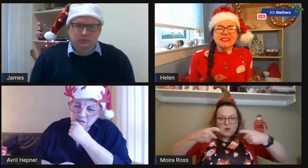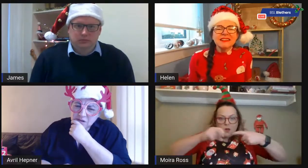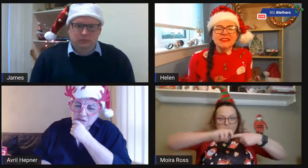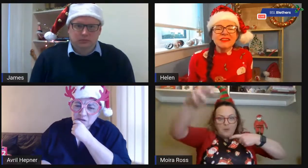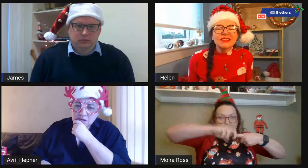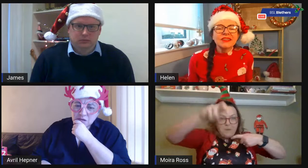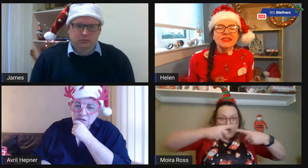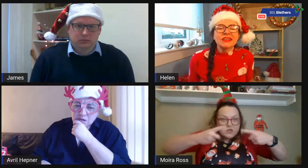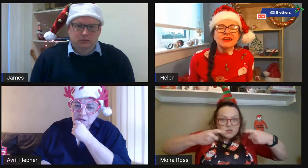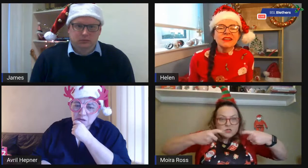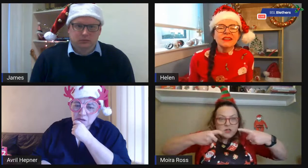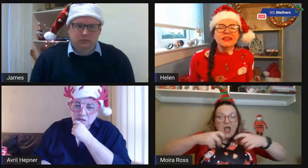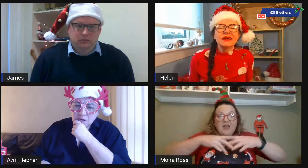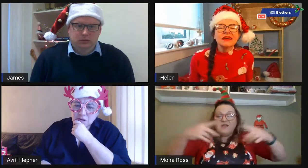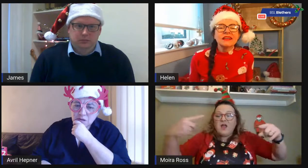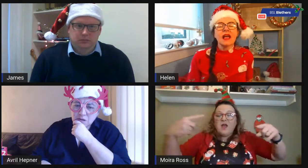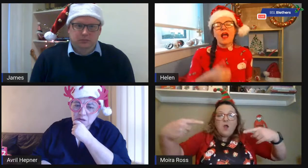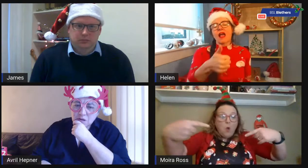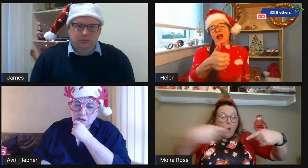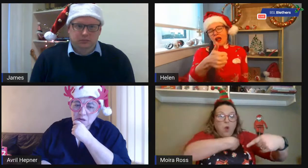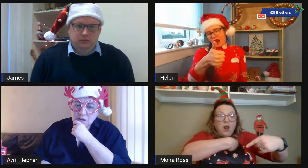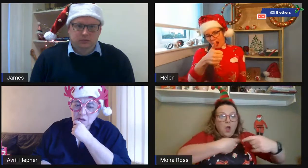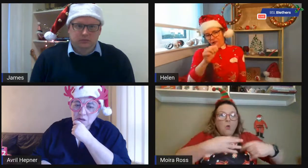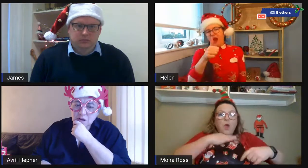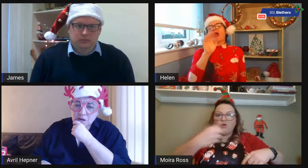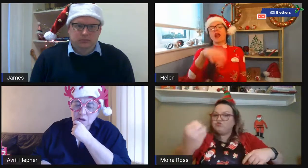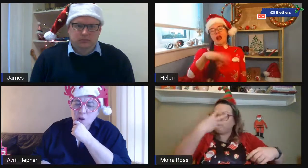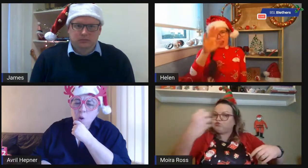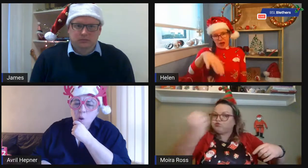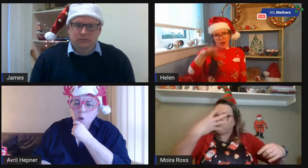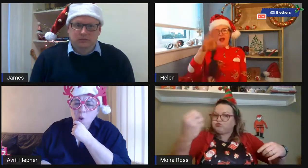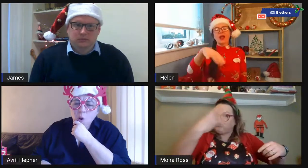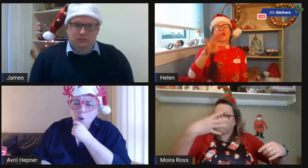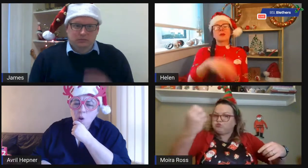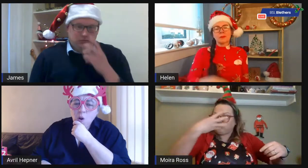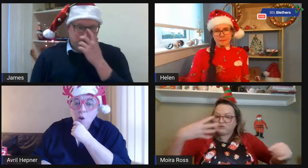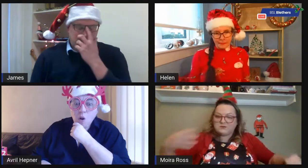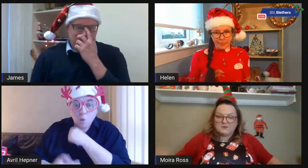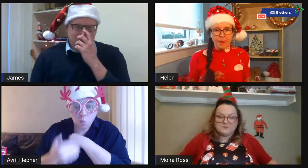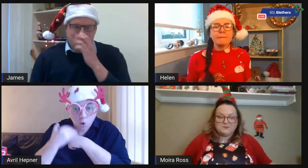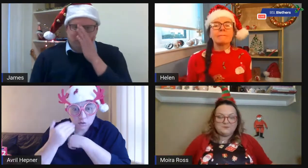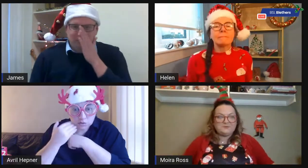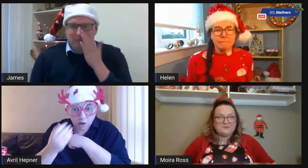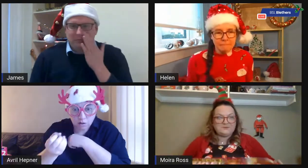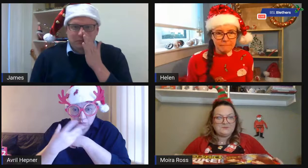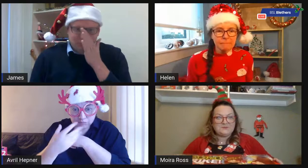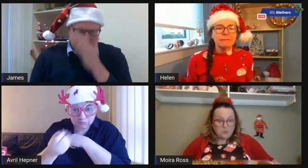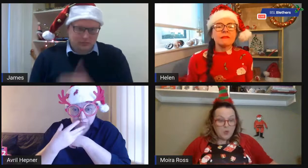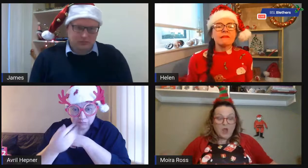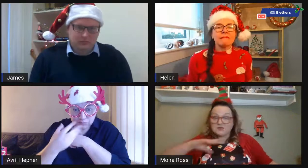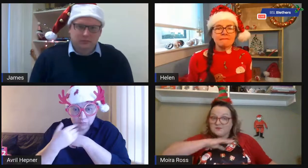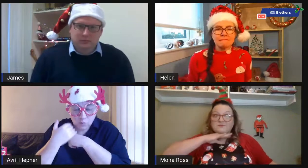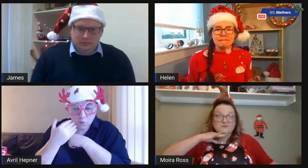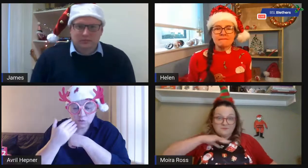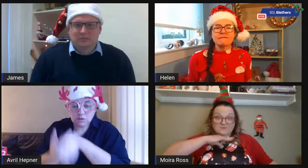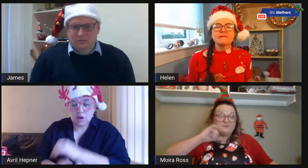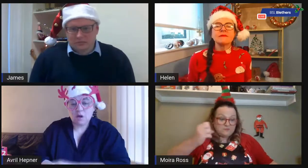this. So it's a couple of water cannons, really. And the idea is to knock down your opponent's